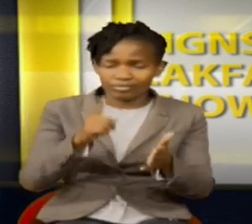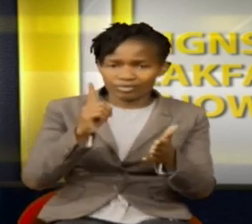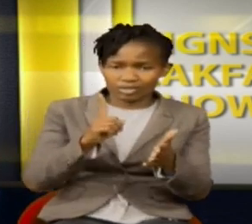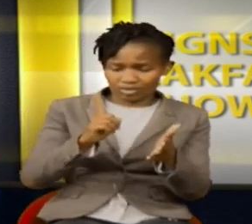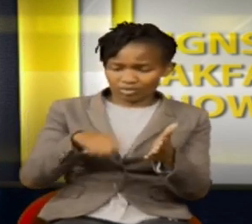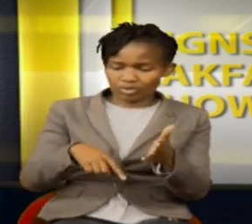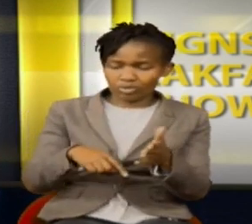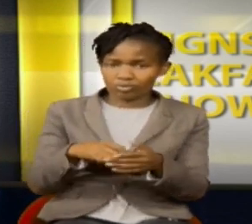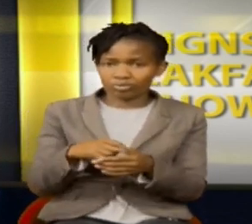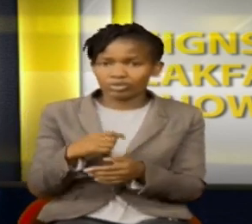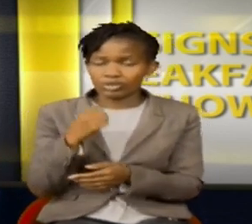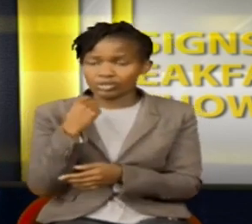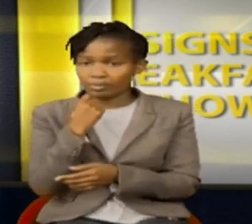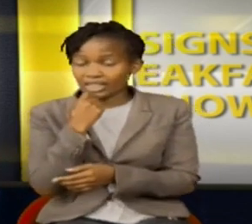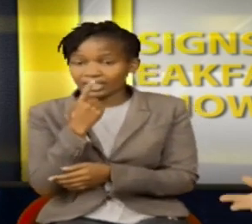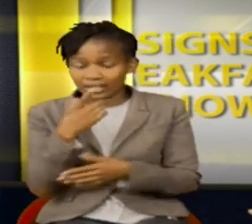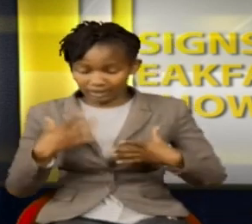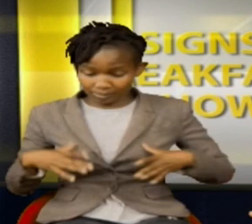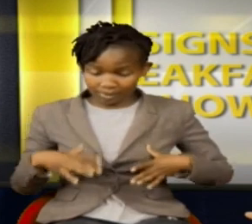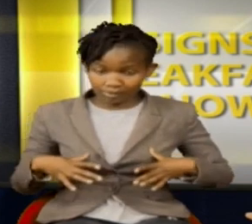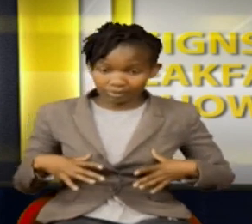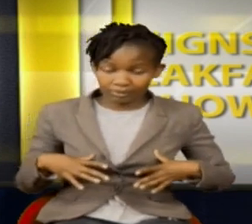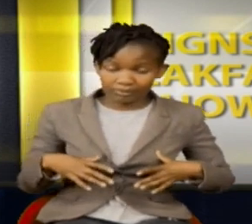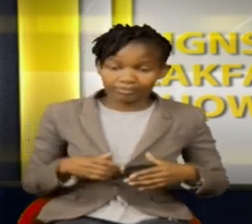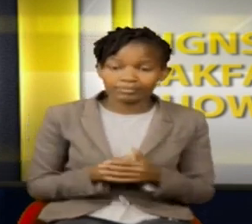you will be telling these young people. Because what's not as a class? Yes. Do you know what?